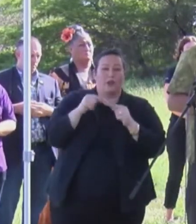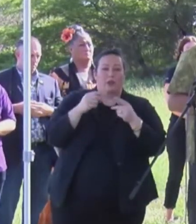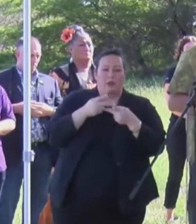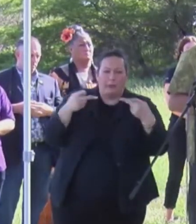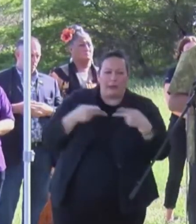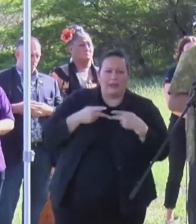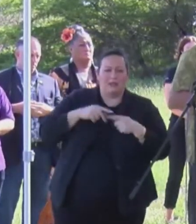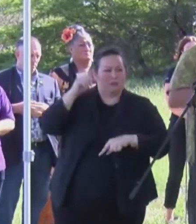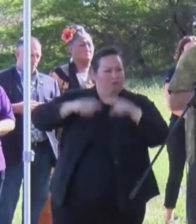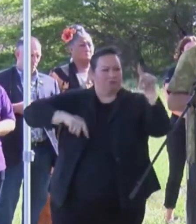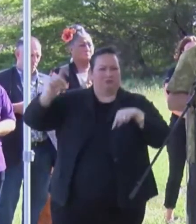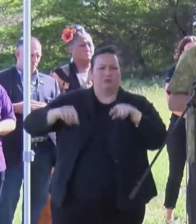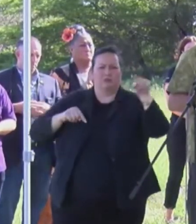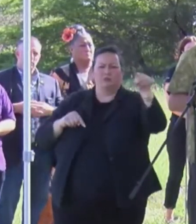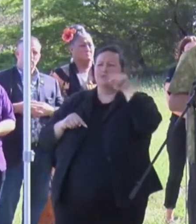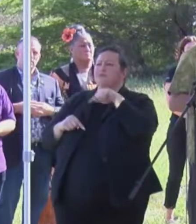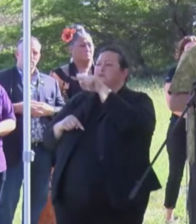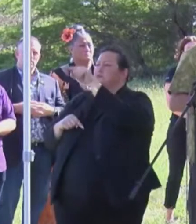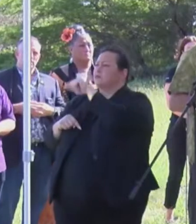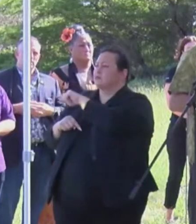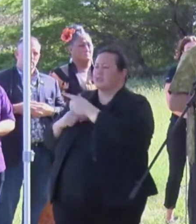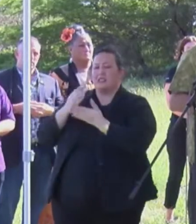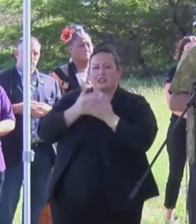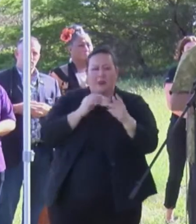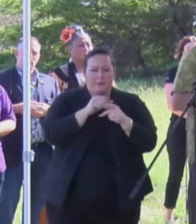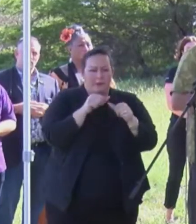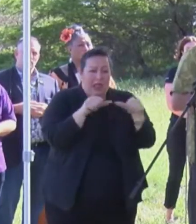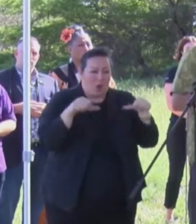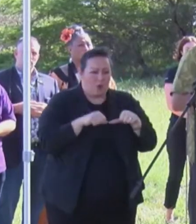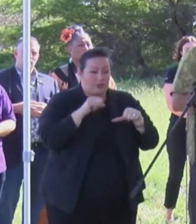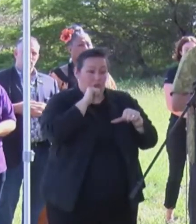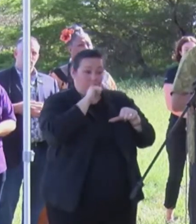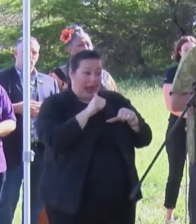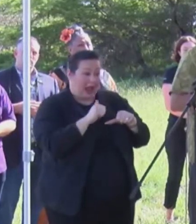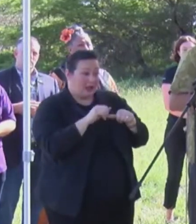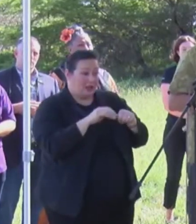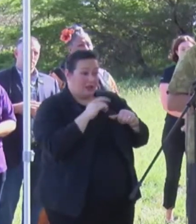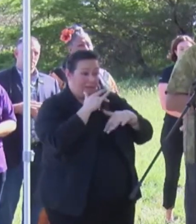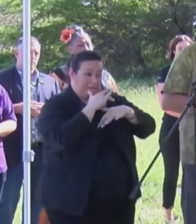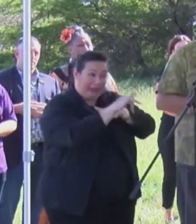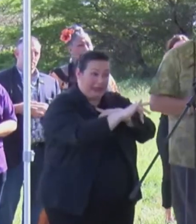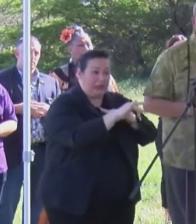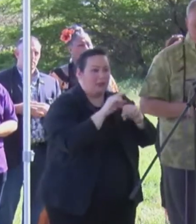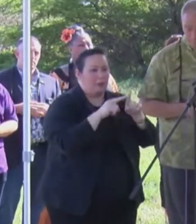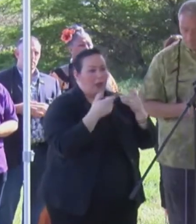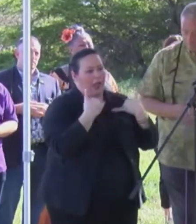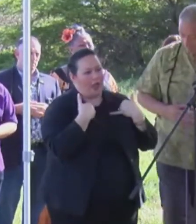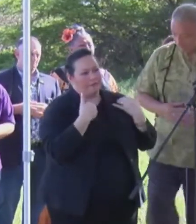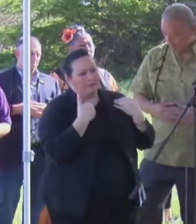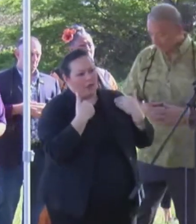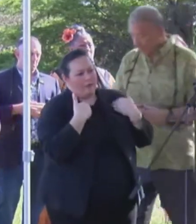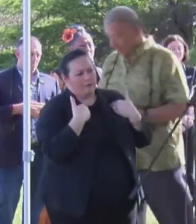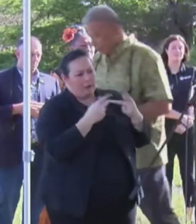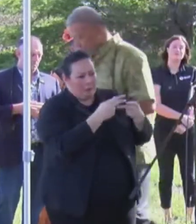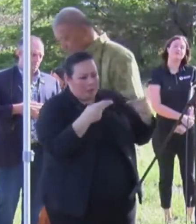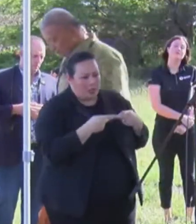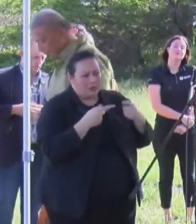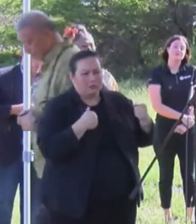areas that are not vacant lands, there's about 500. And so we're pursuing that as well.